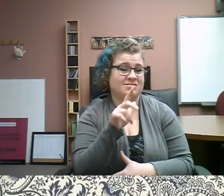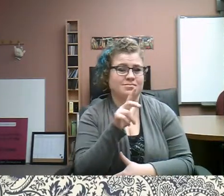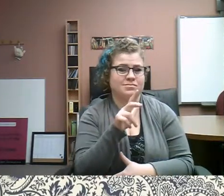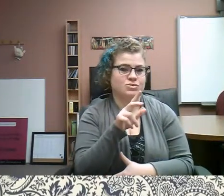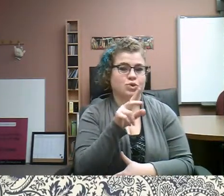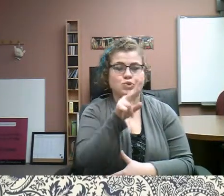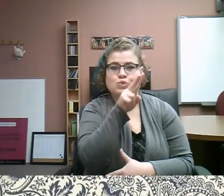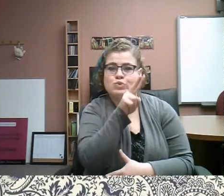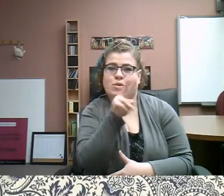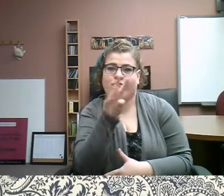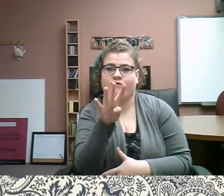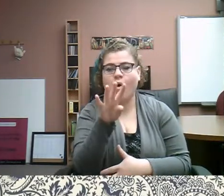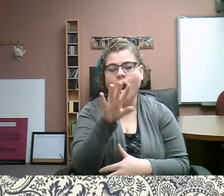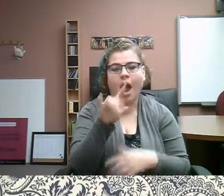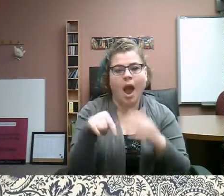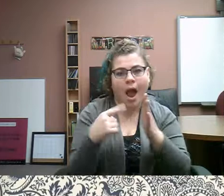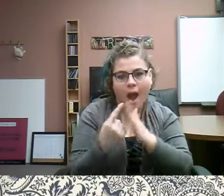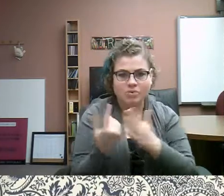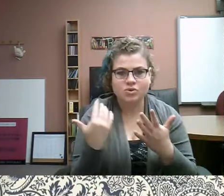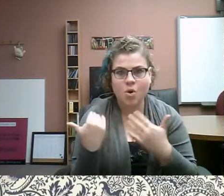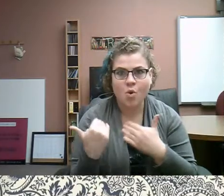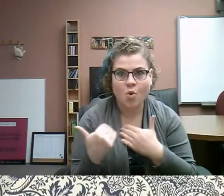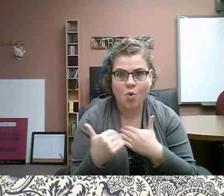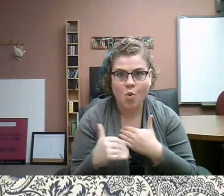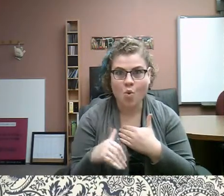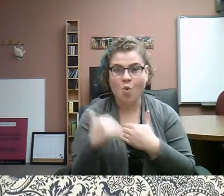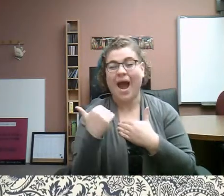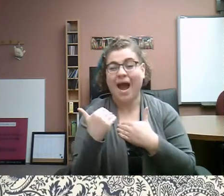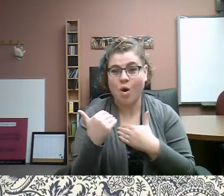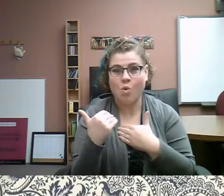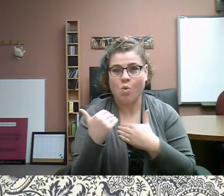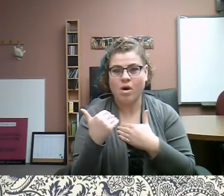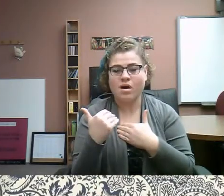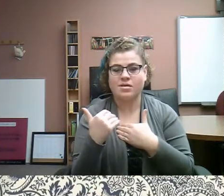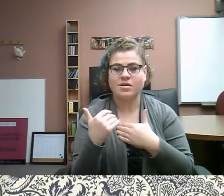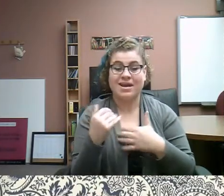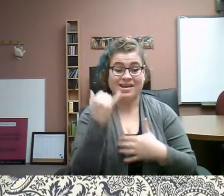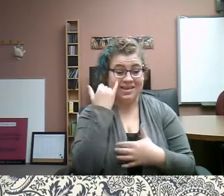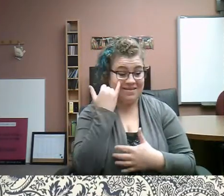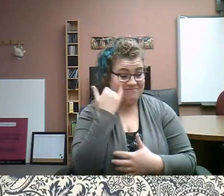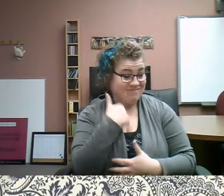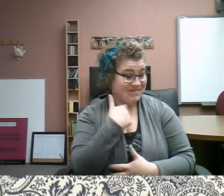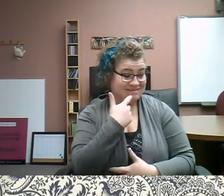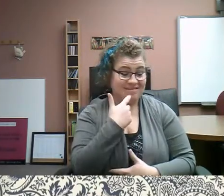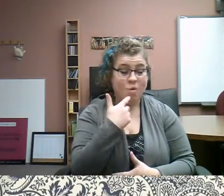flight, like 24 hours. Wow.